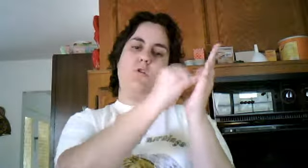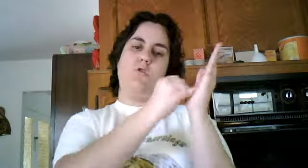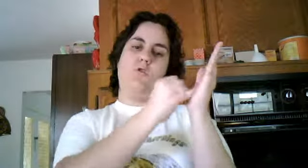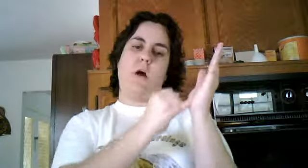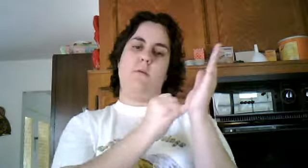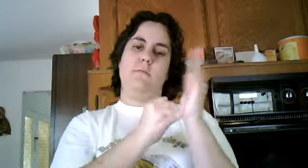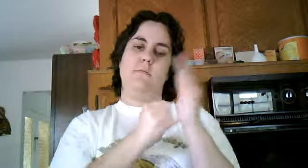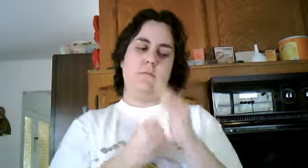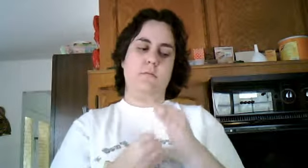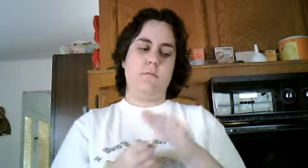Draw.